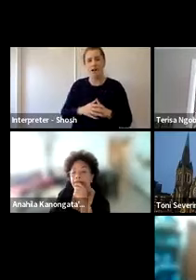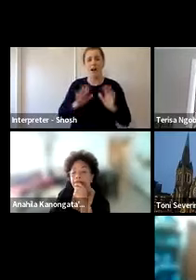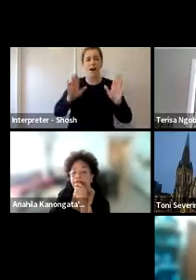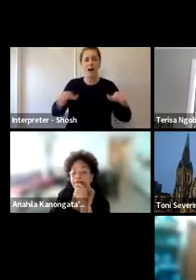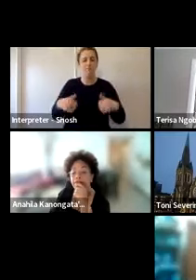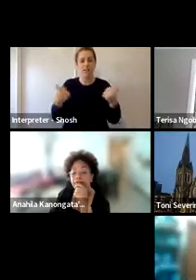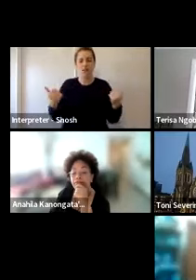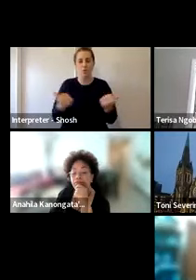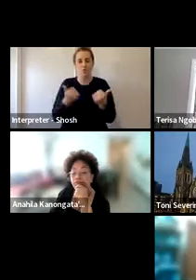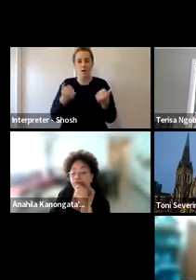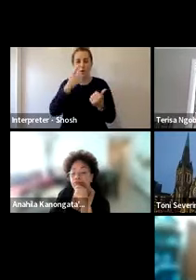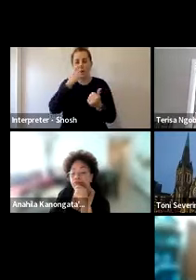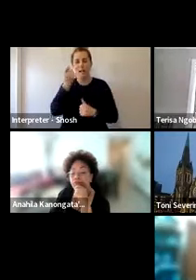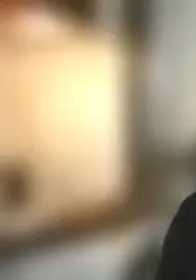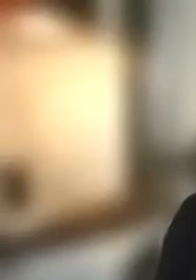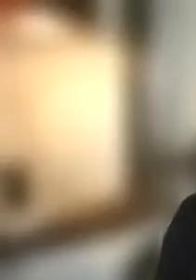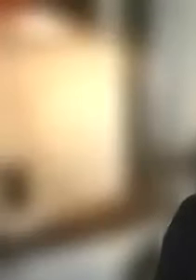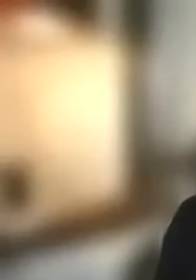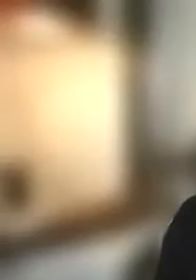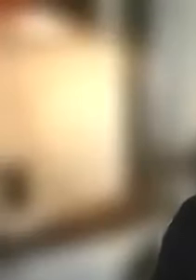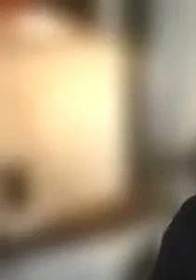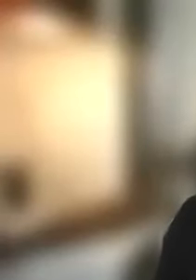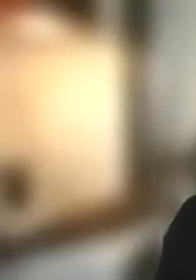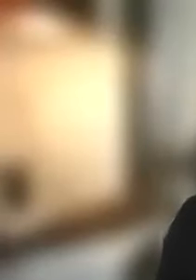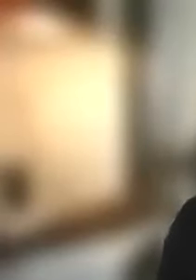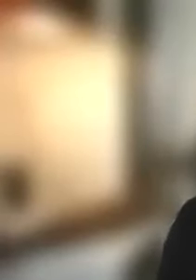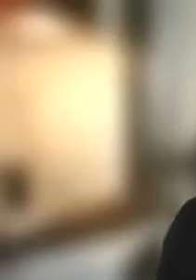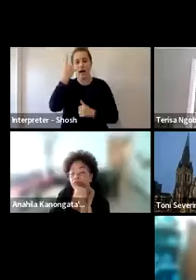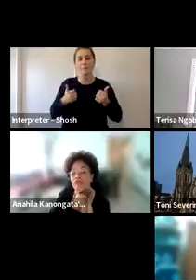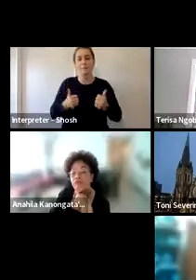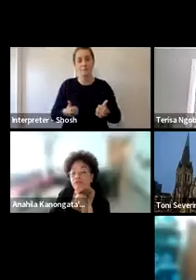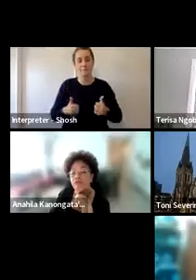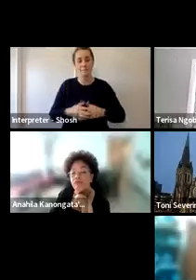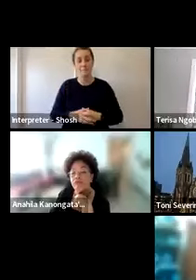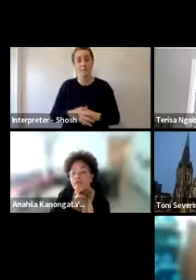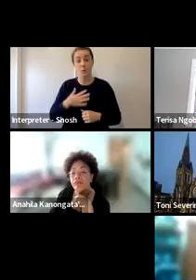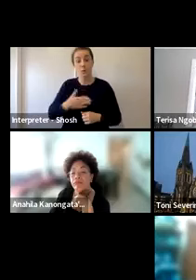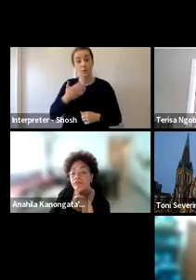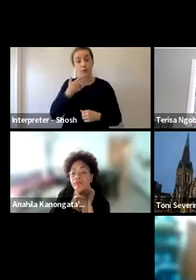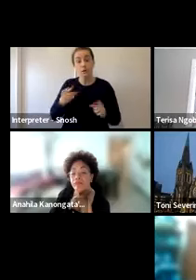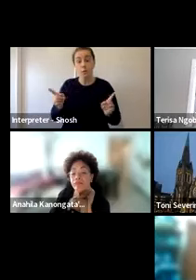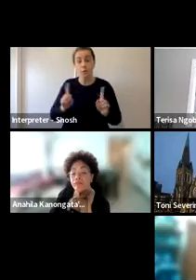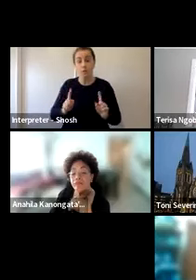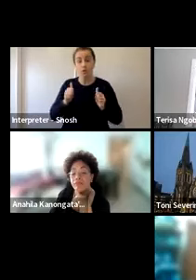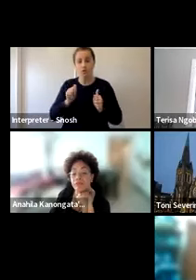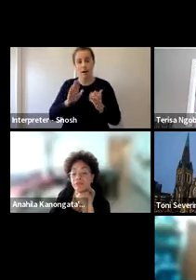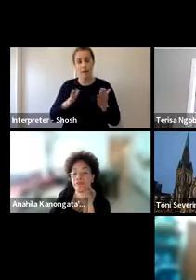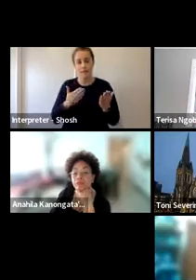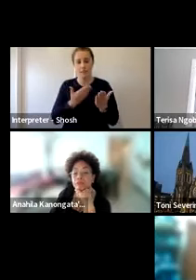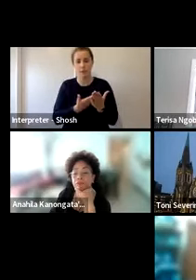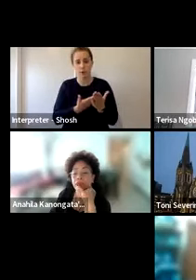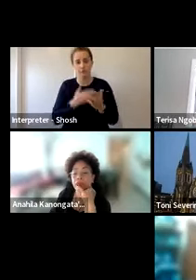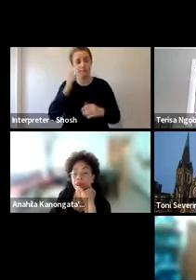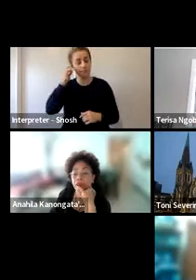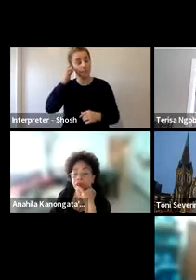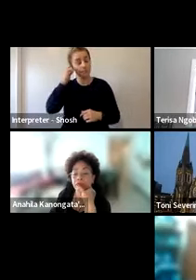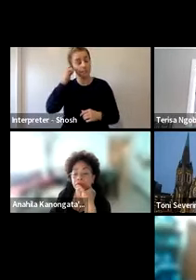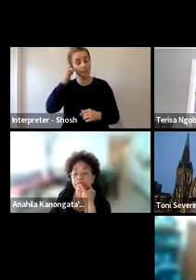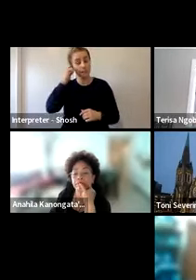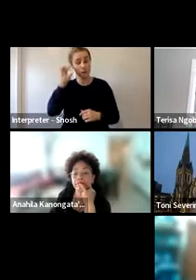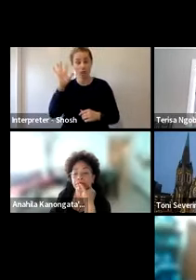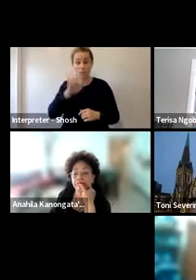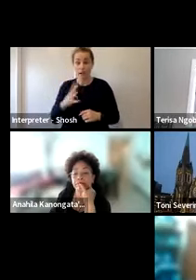We could understand and hear you anyway. Hey, just want to thank you for a really good submission. We have